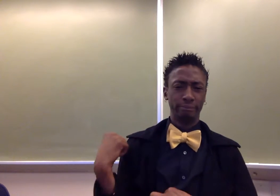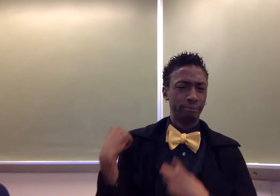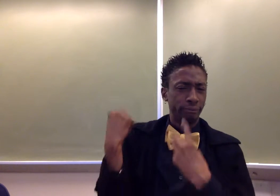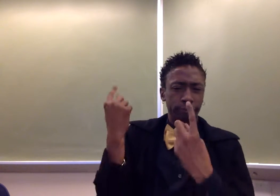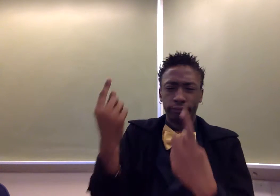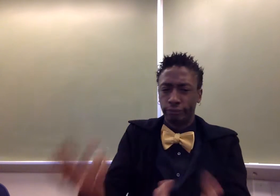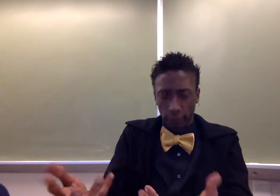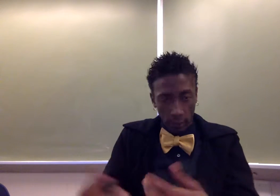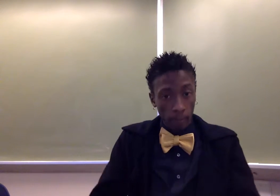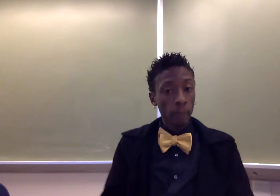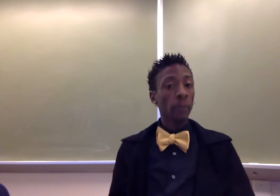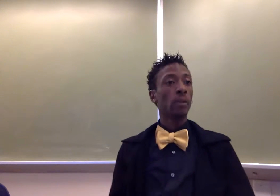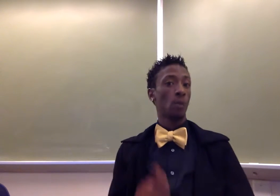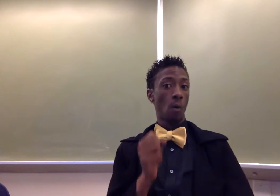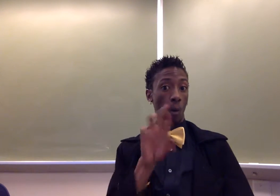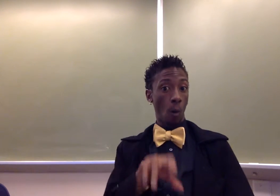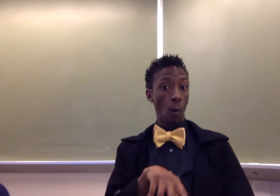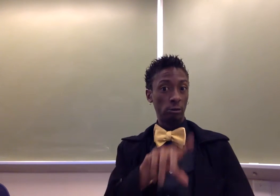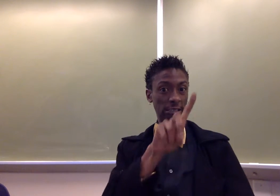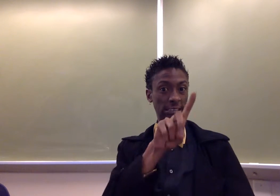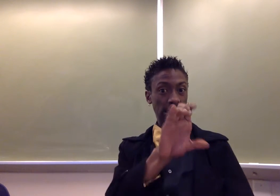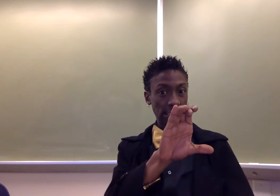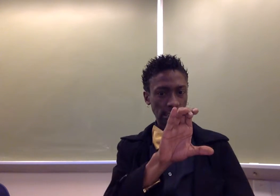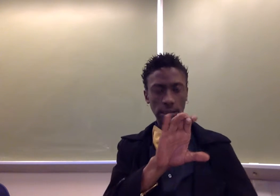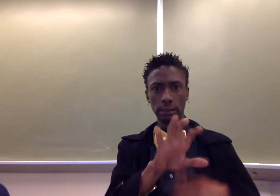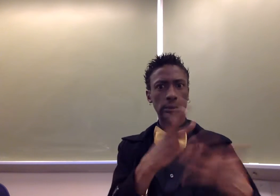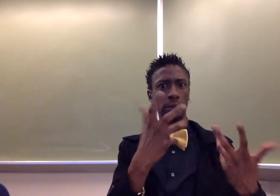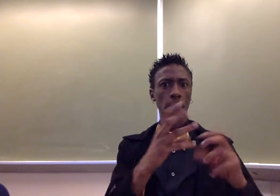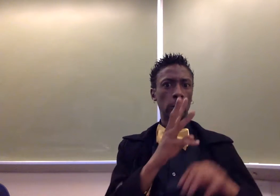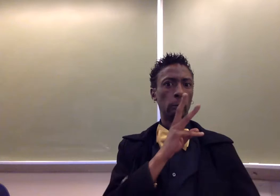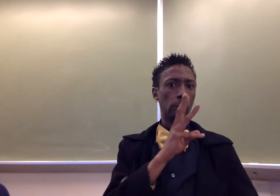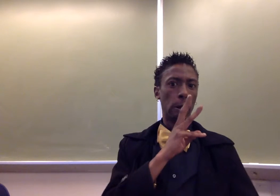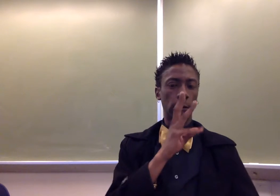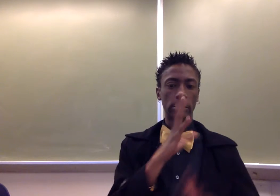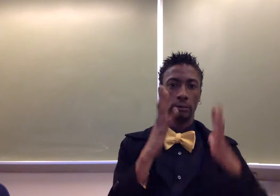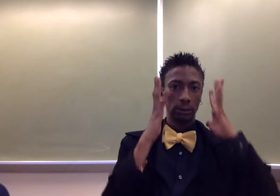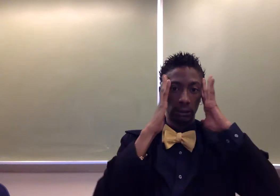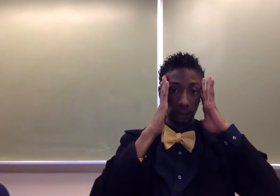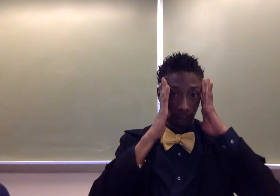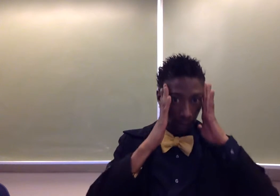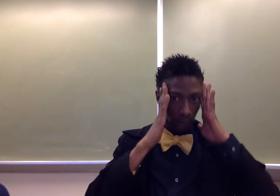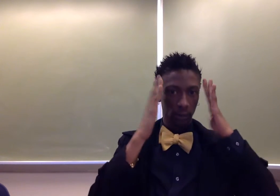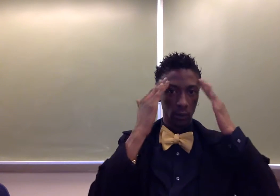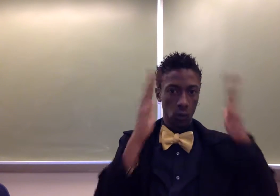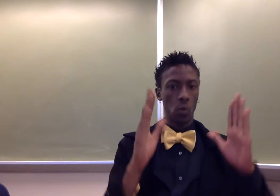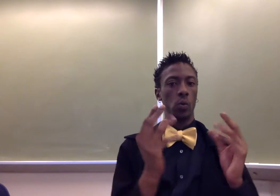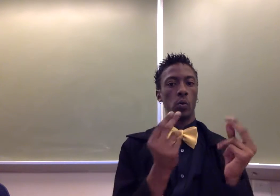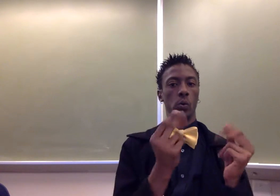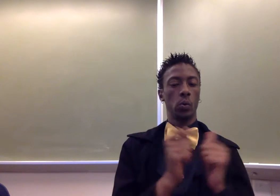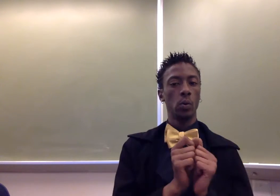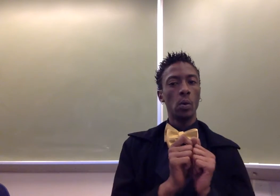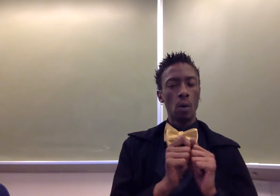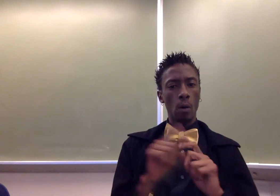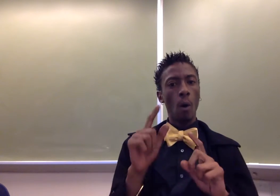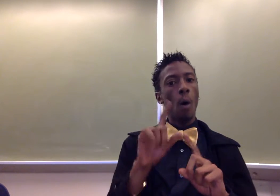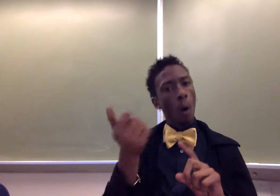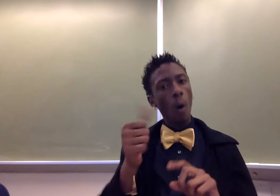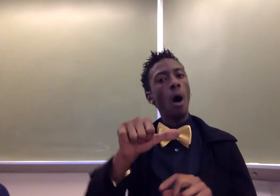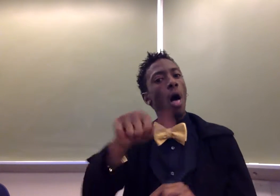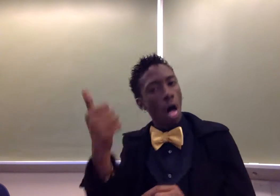Columbia, where they don't know what in the devil they're going to do with the water there, or areas which are heavily populated, we would perhaps think that maybe I'd